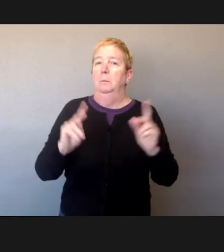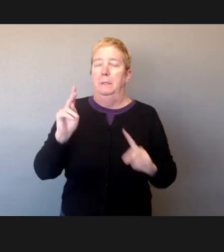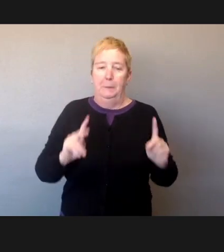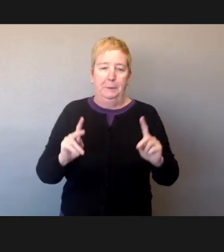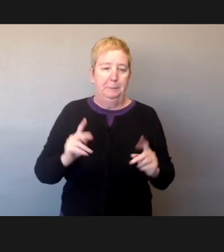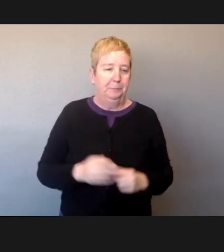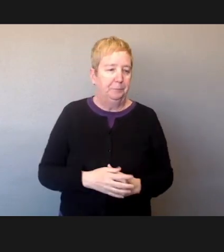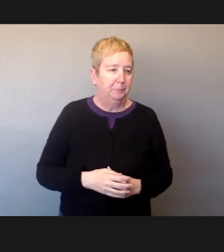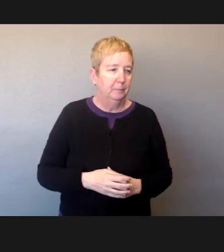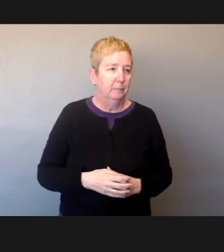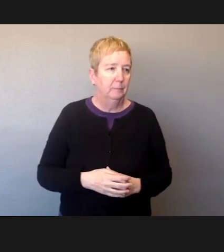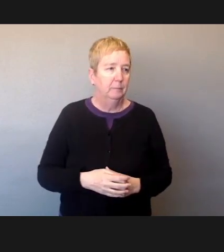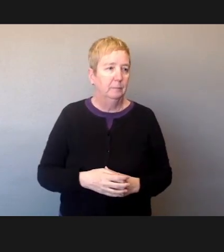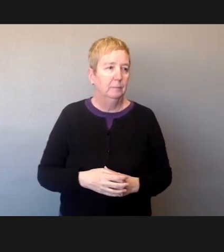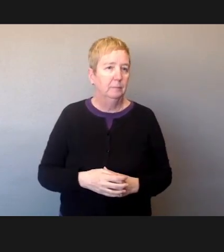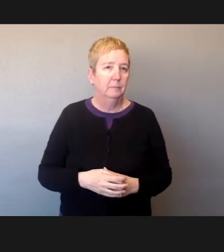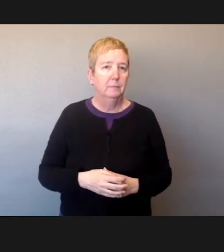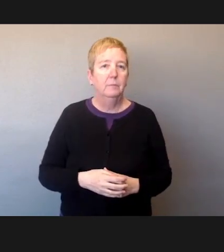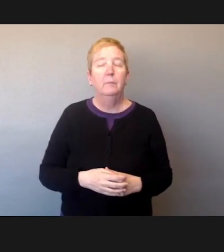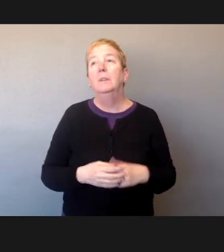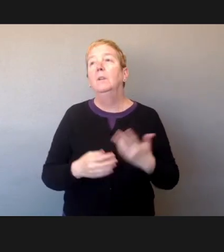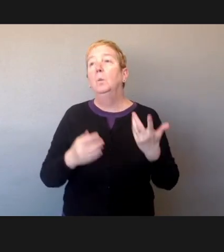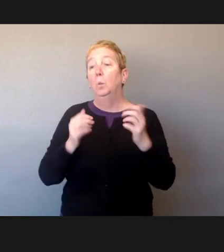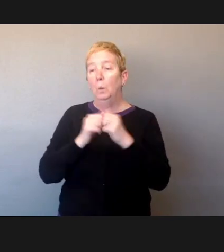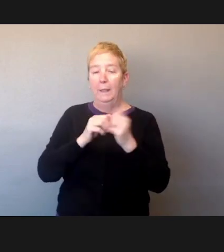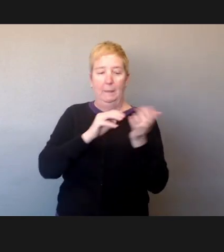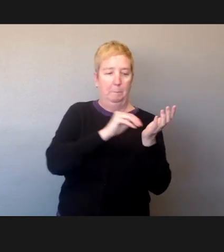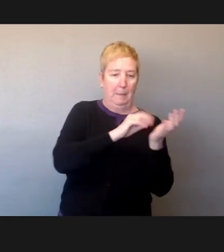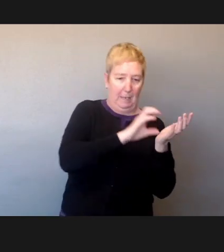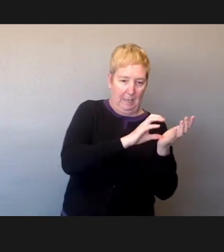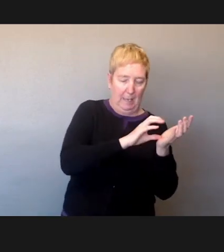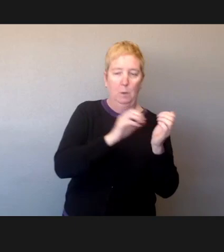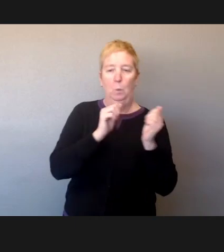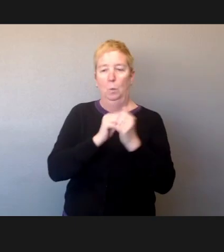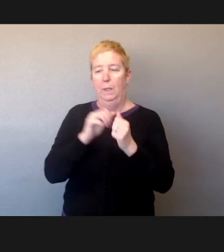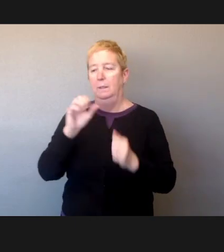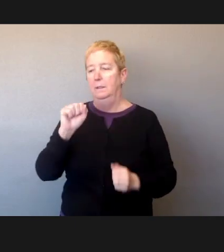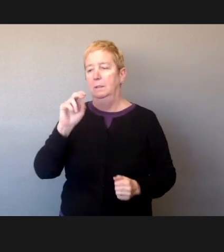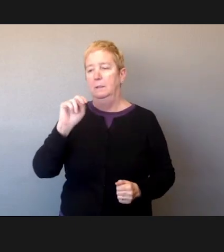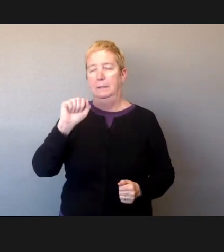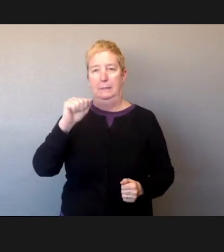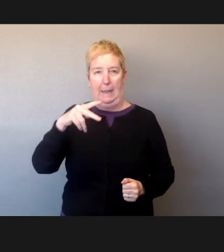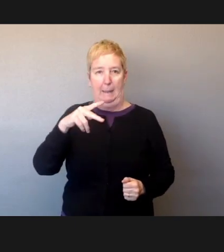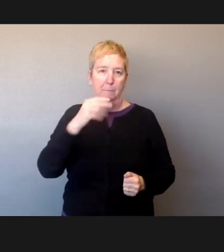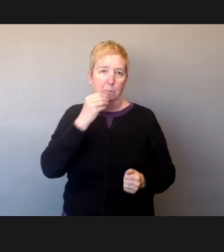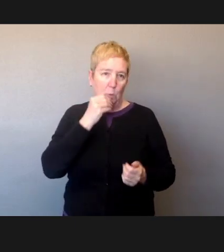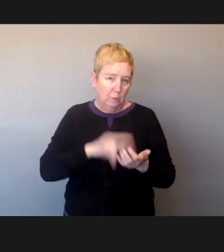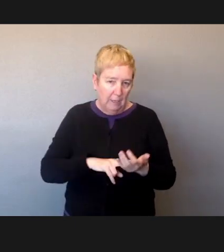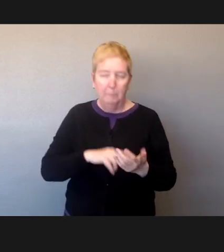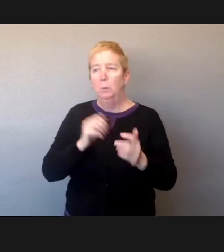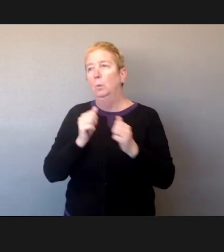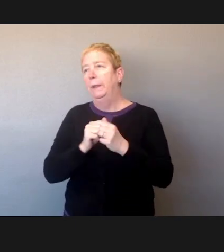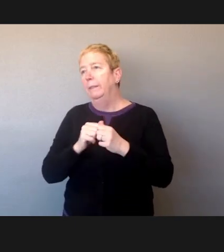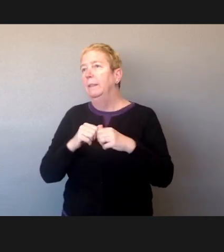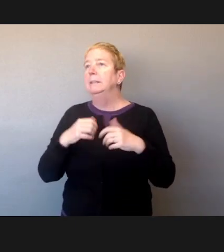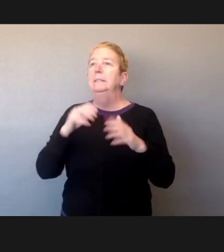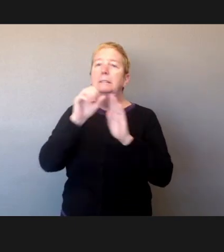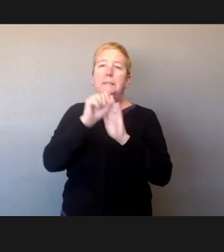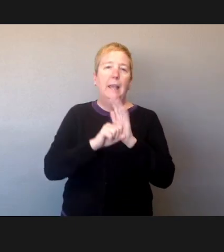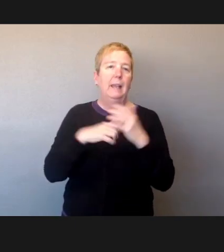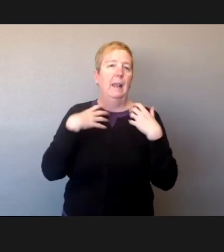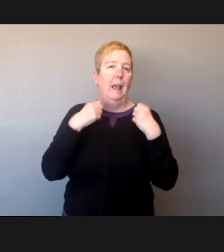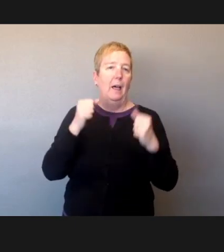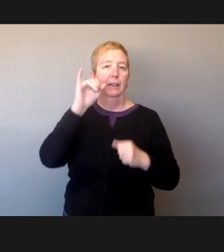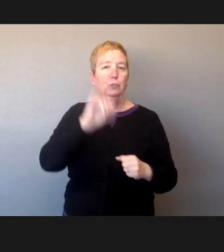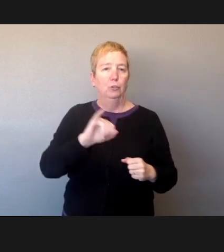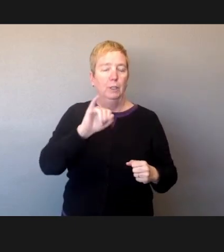a Medicaid and SNAP programs alone, food program and health insurance, state health insurance program, have received